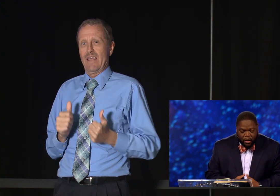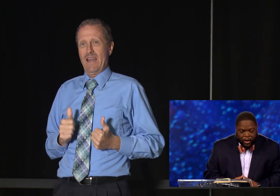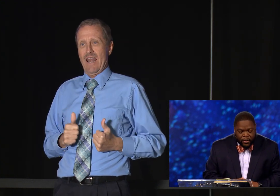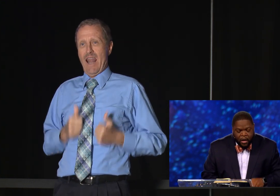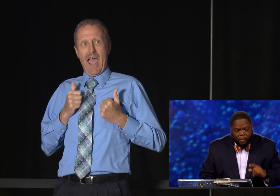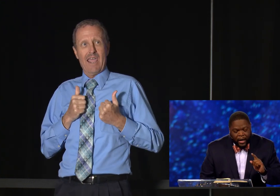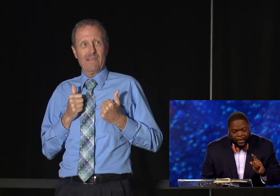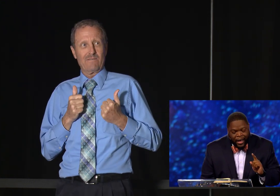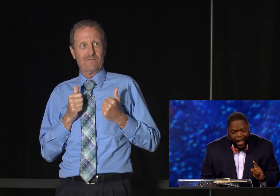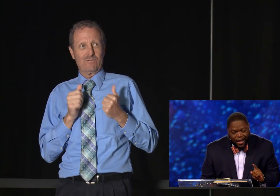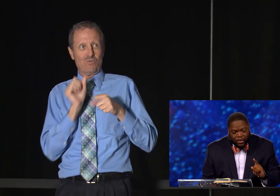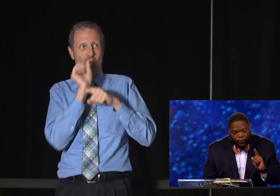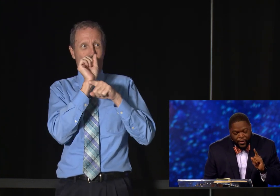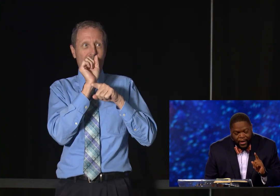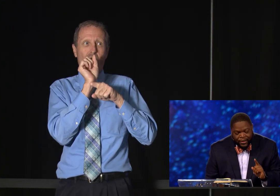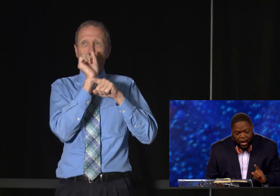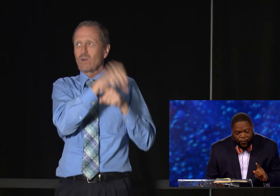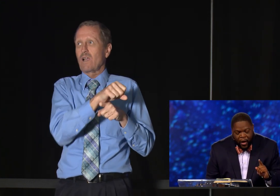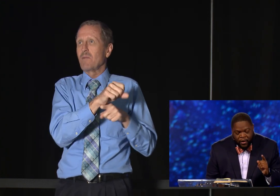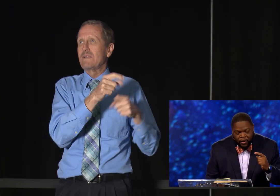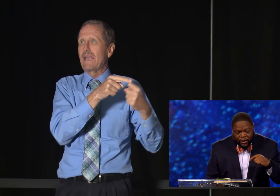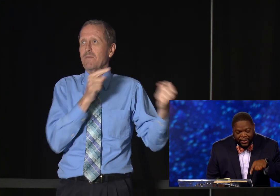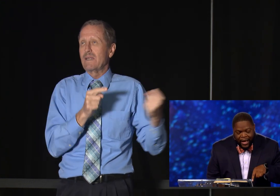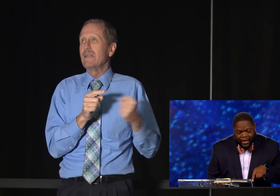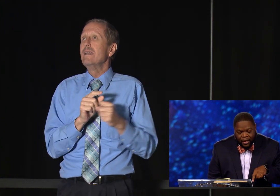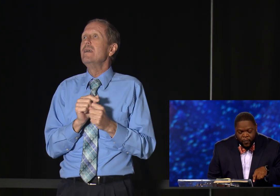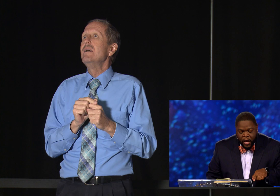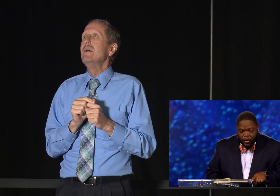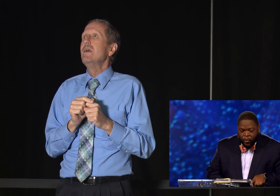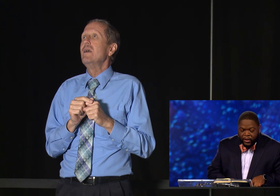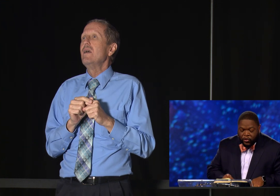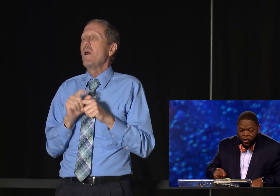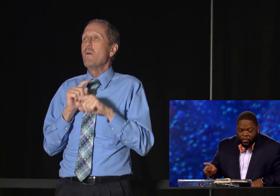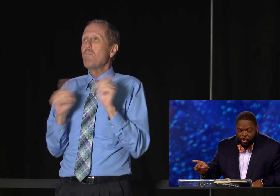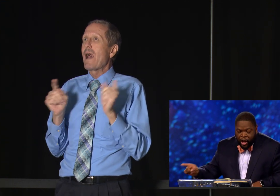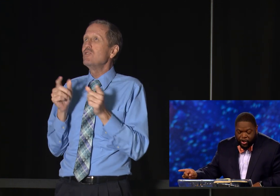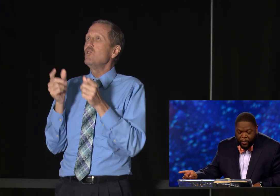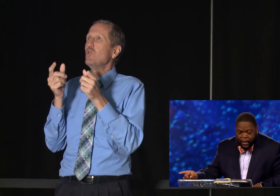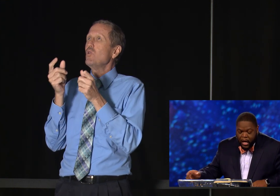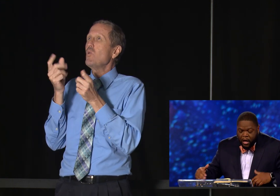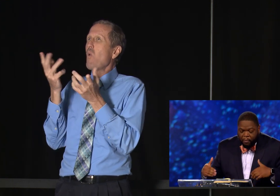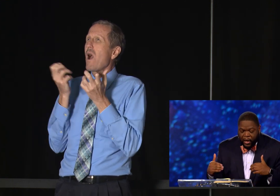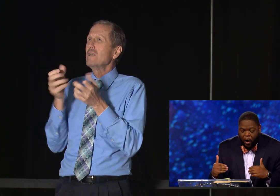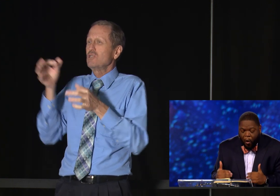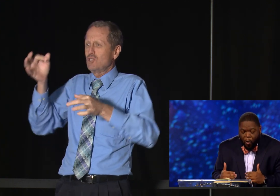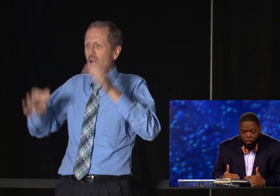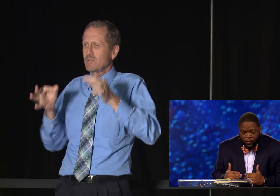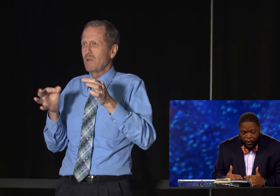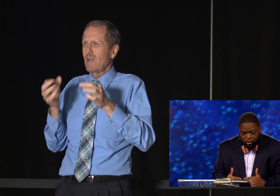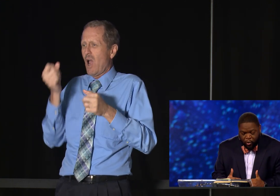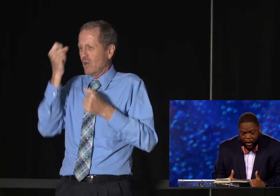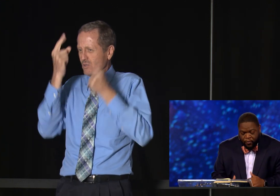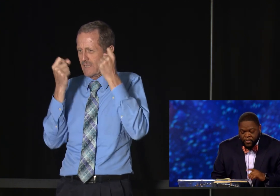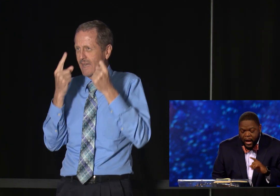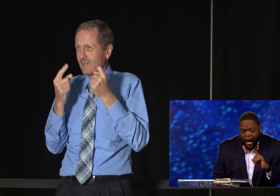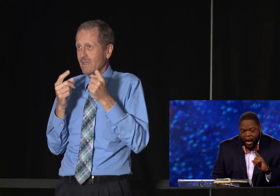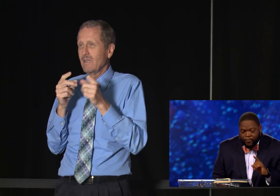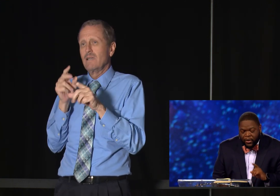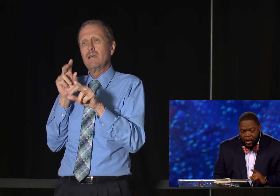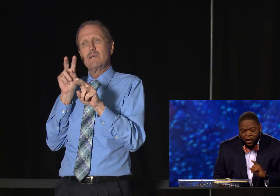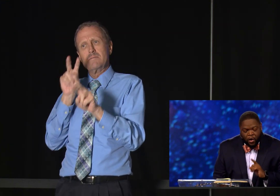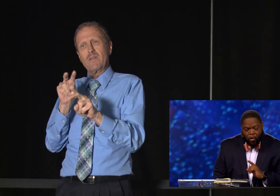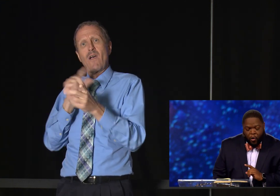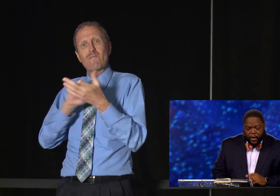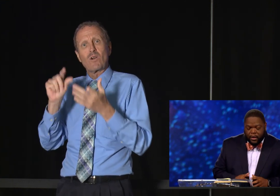thine enemies, but hast asked for thyself understanding to discern judgment. Behold," verse 12, "I